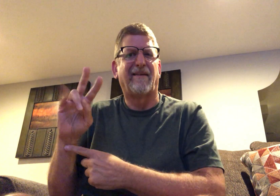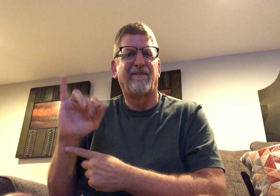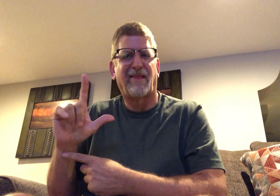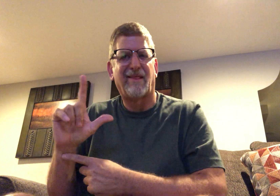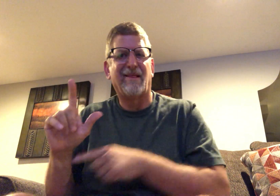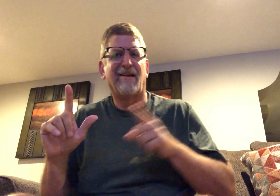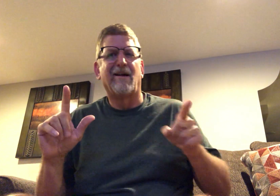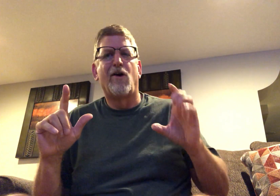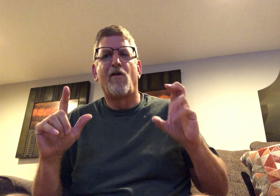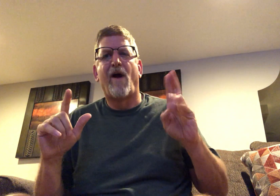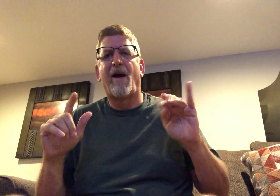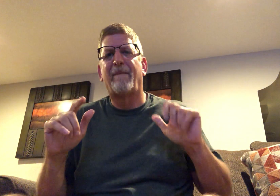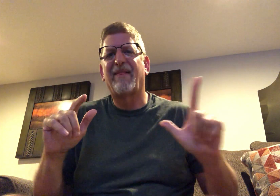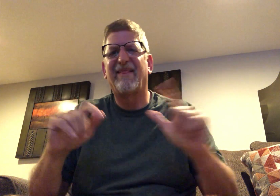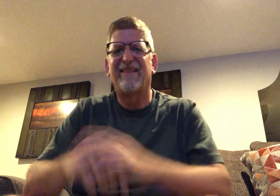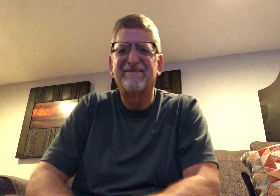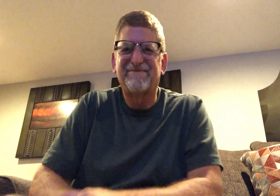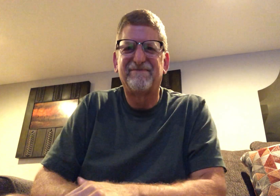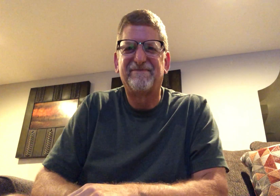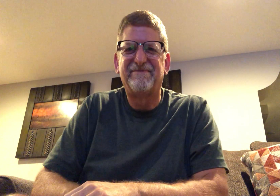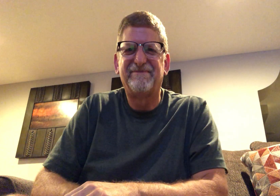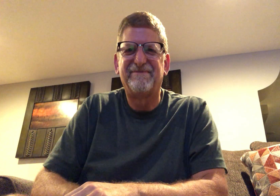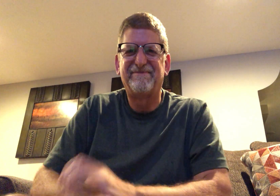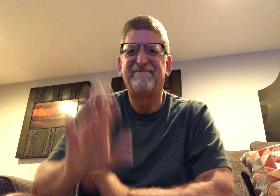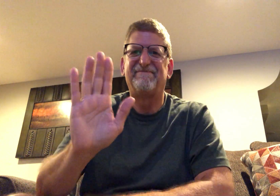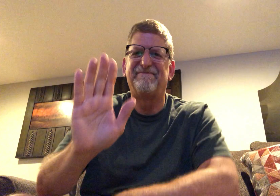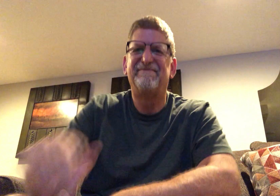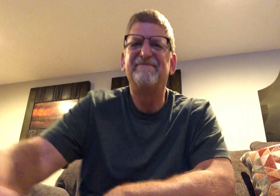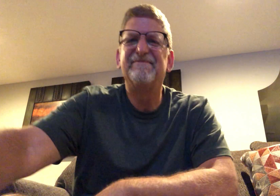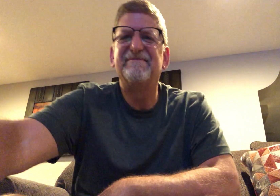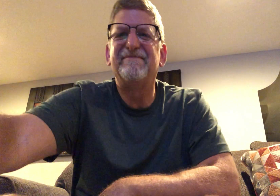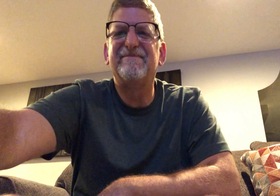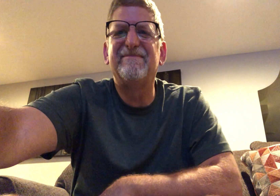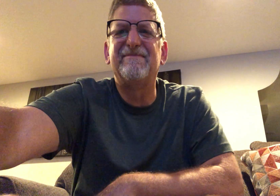by the Ukrainians for the benefit of Hillary Clinton, for which there already is a You never court asked finding.